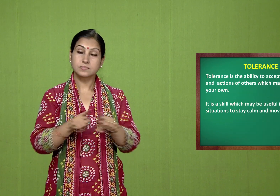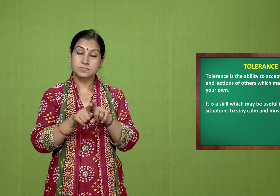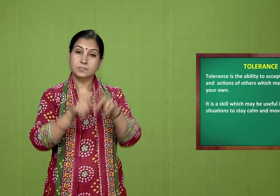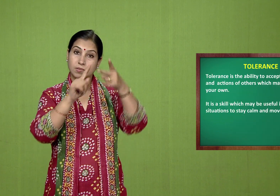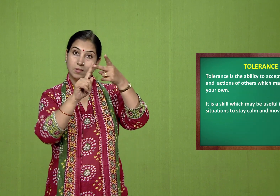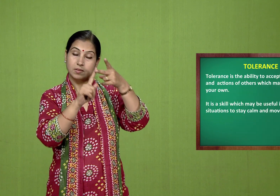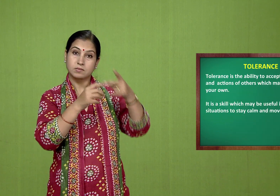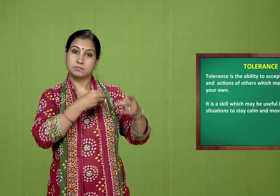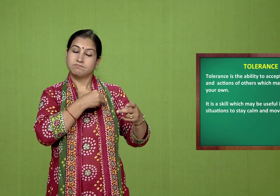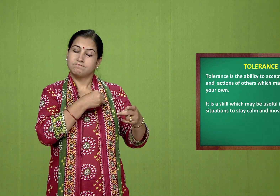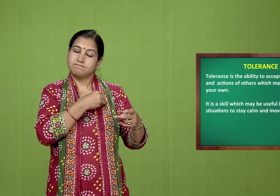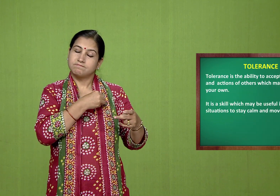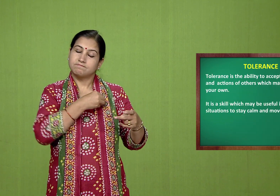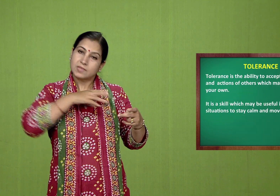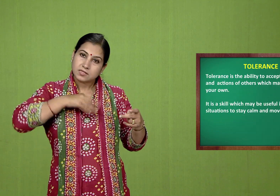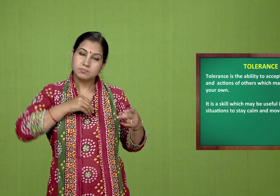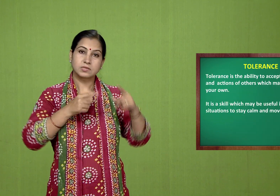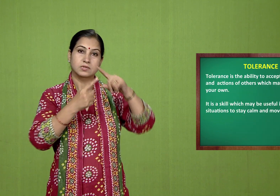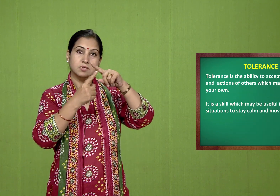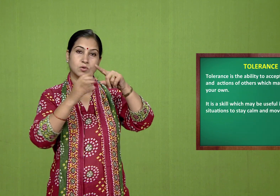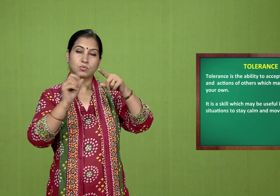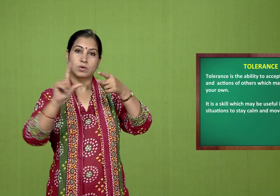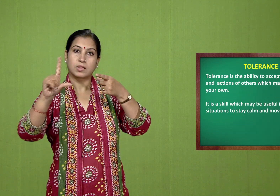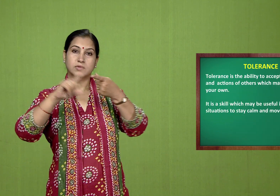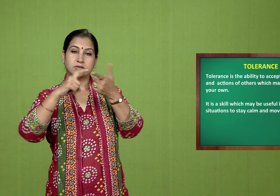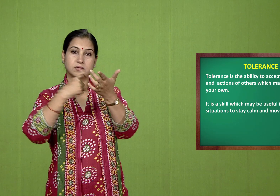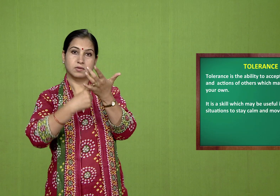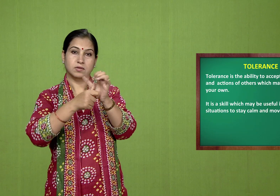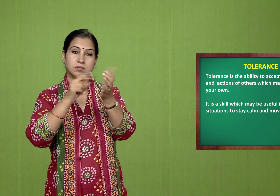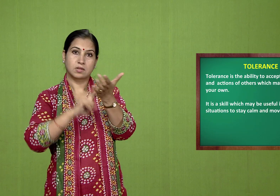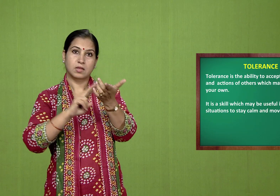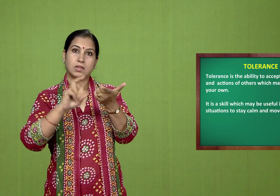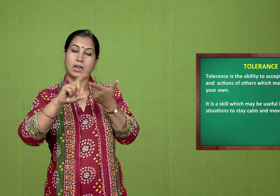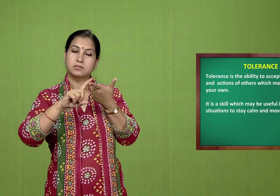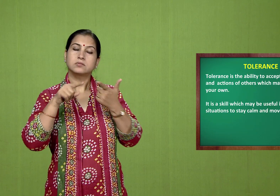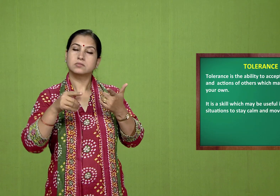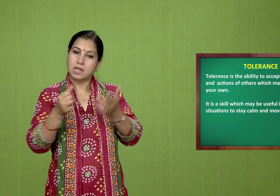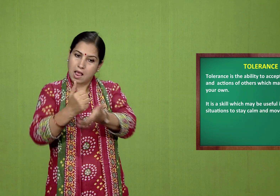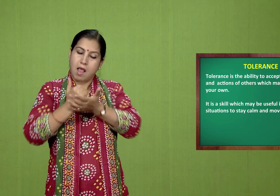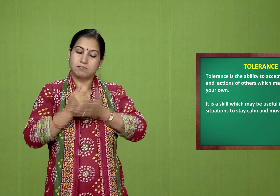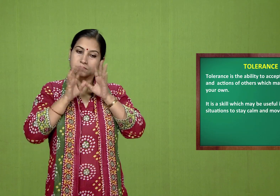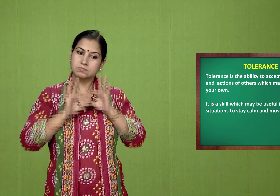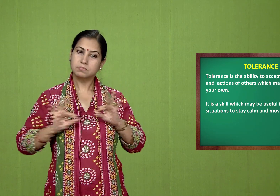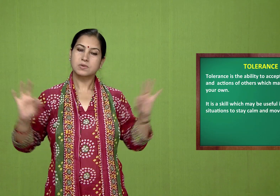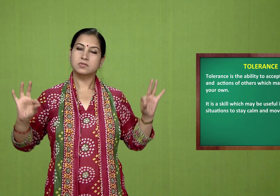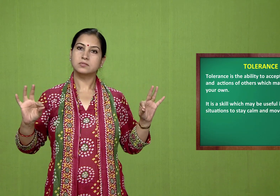Tolerance is another skill which helps us live peacefully in the